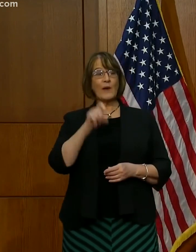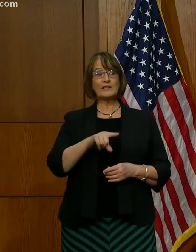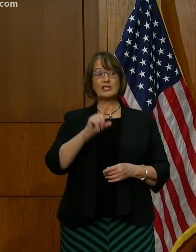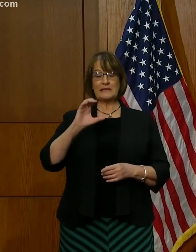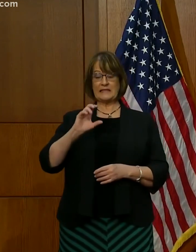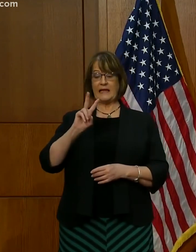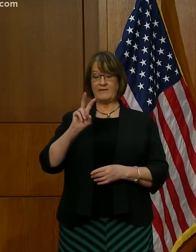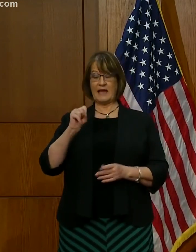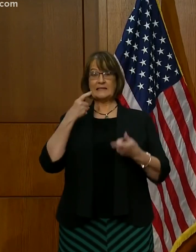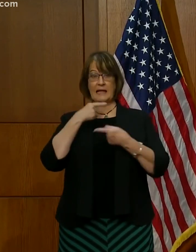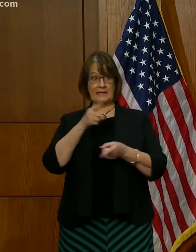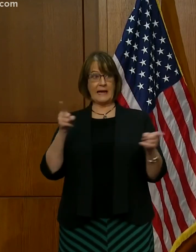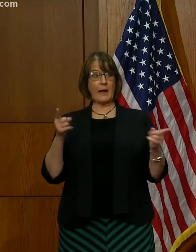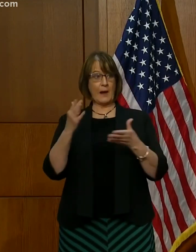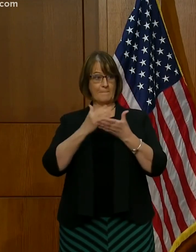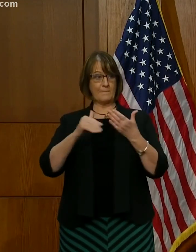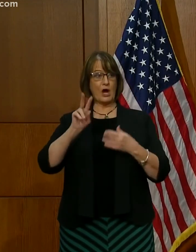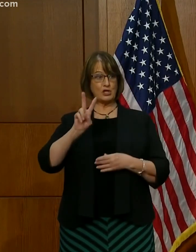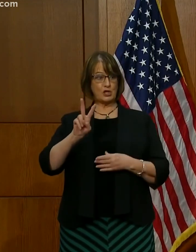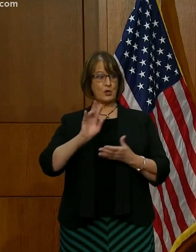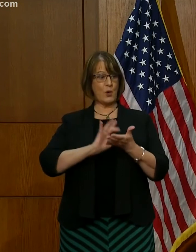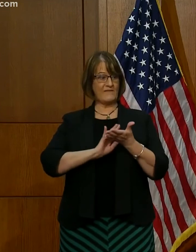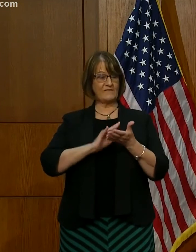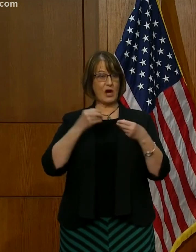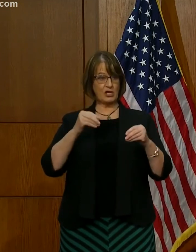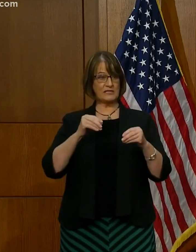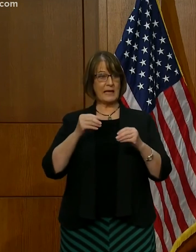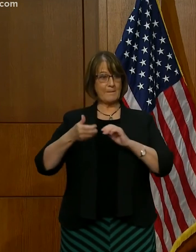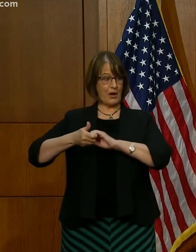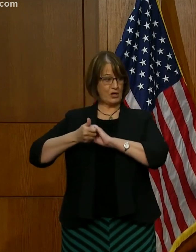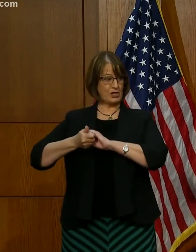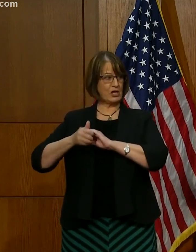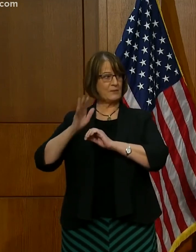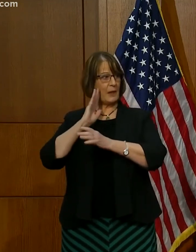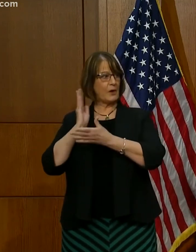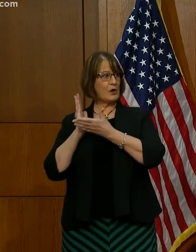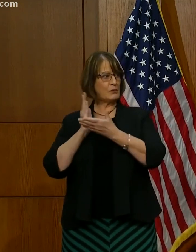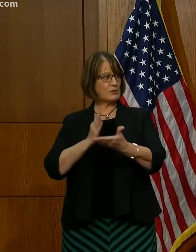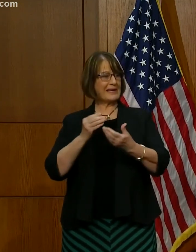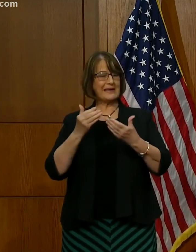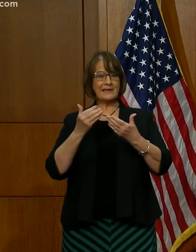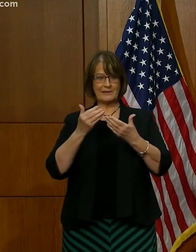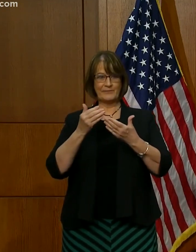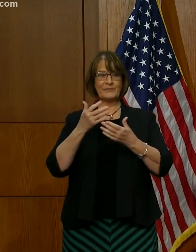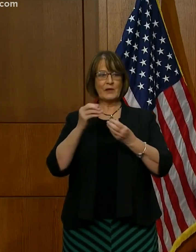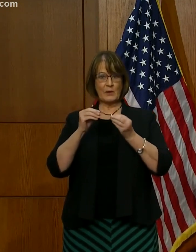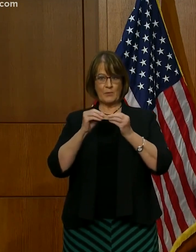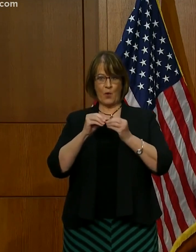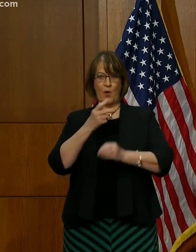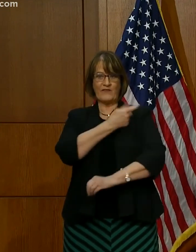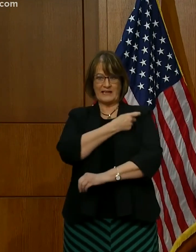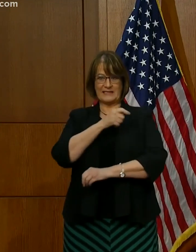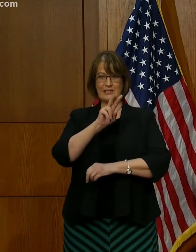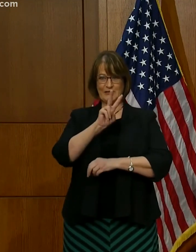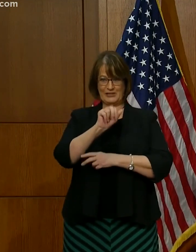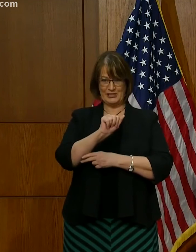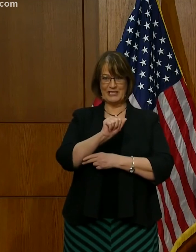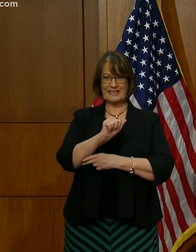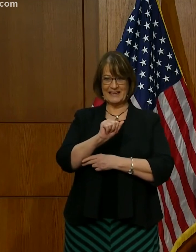has announced as part of the Part 2 Federal Pharmacy Partnership that they'll be bringing new doses into Virginia. Some of the local reps are saying that they're going to have a